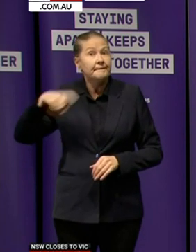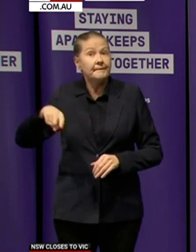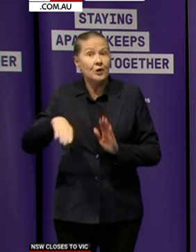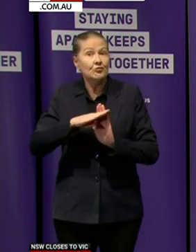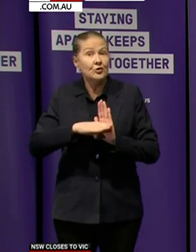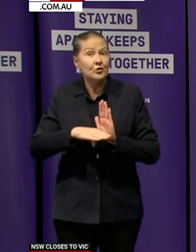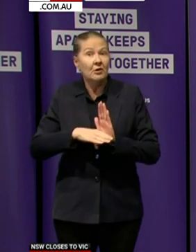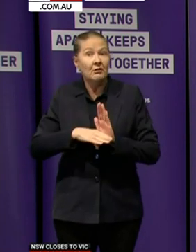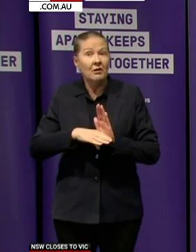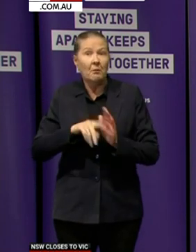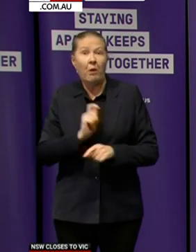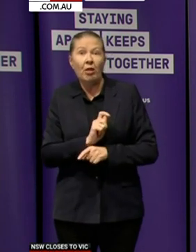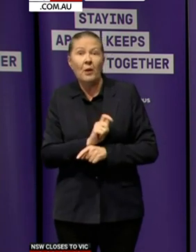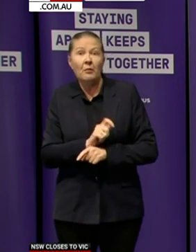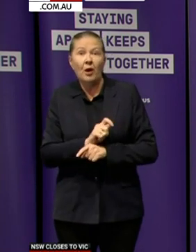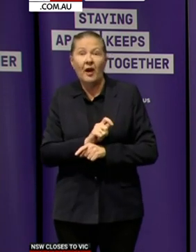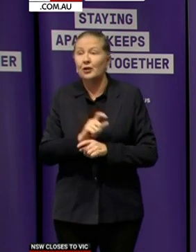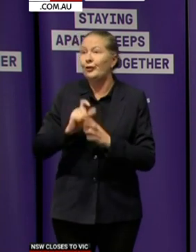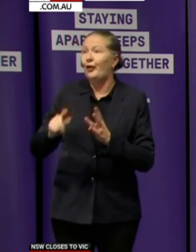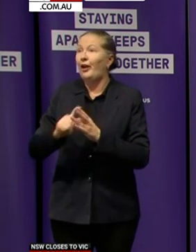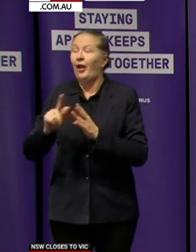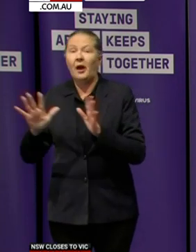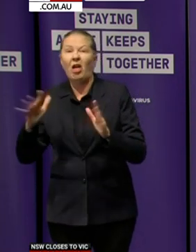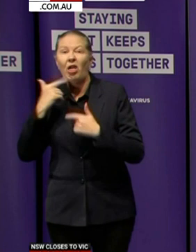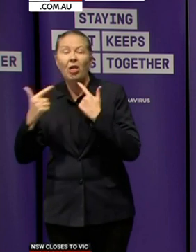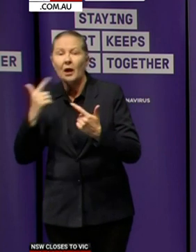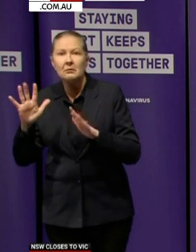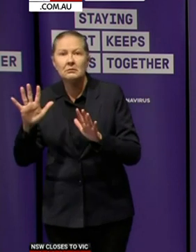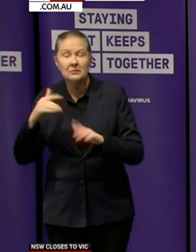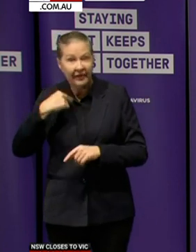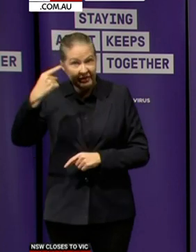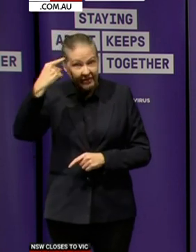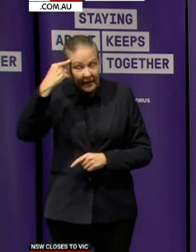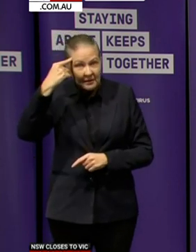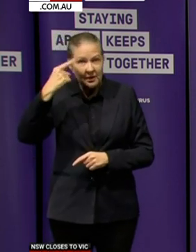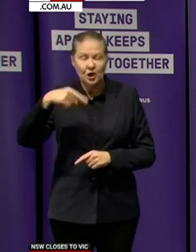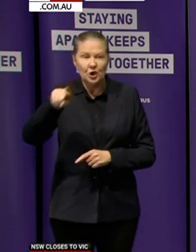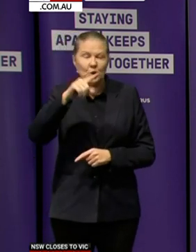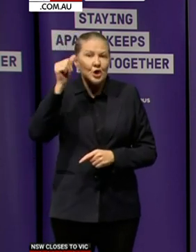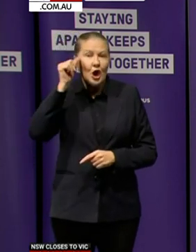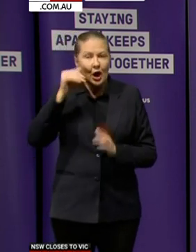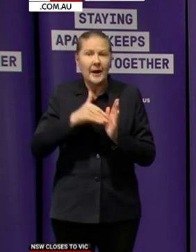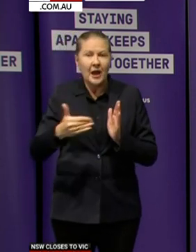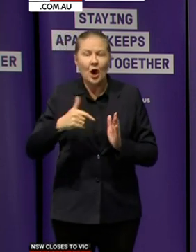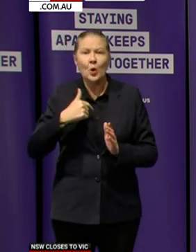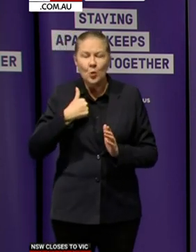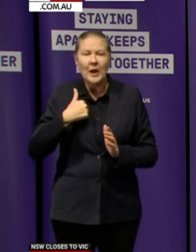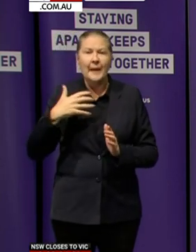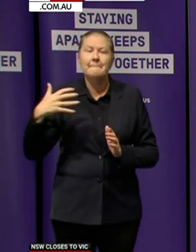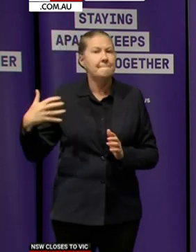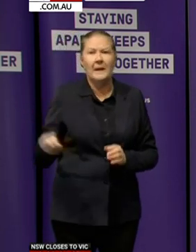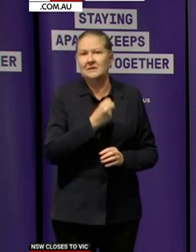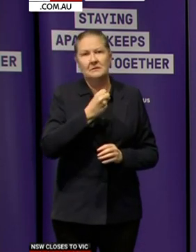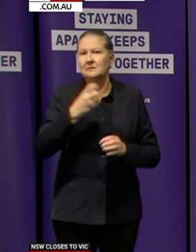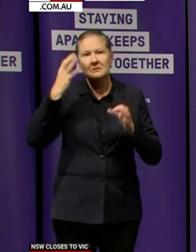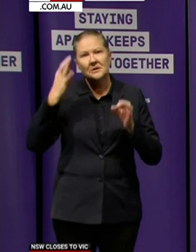think each of us know that we've got no choice but to take these very difficult steps.